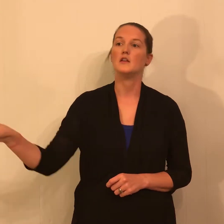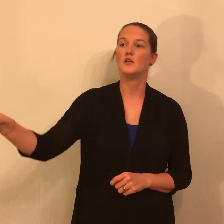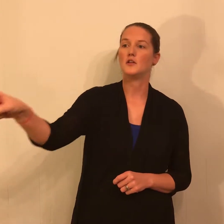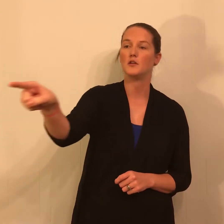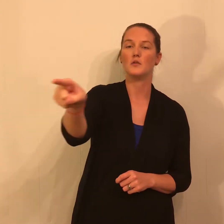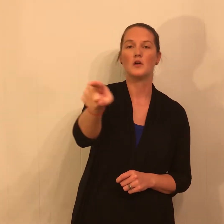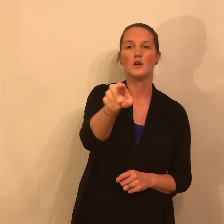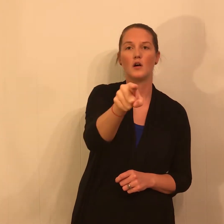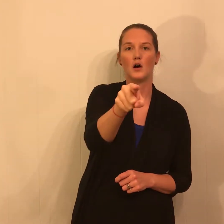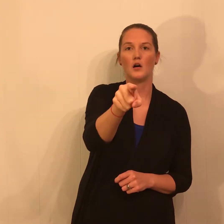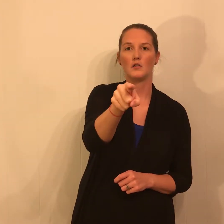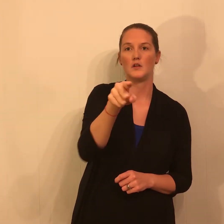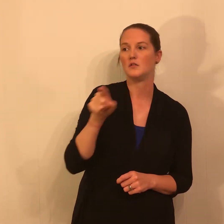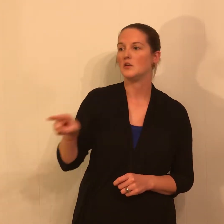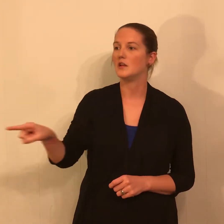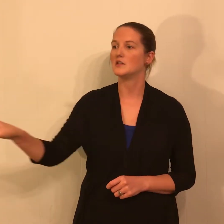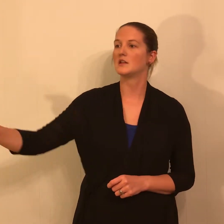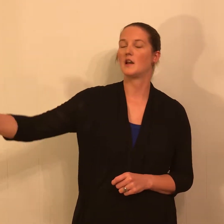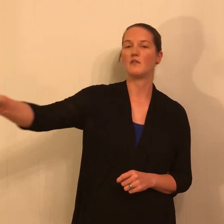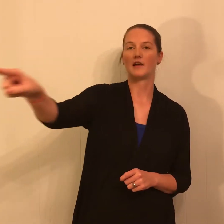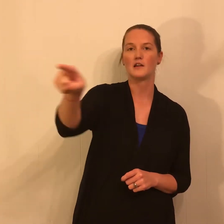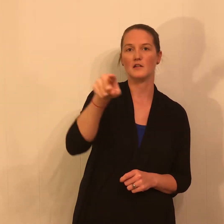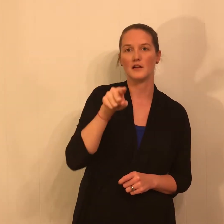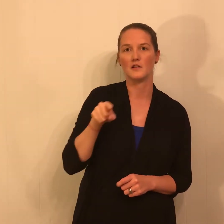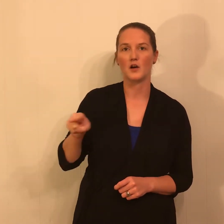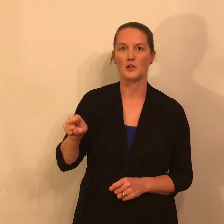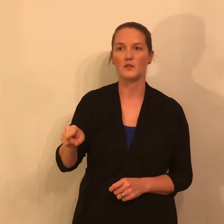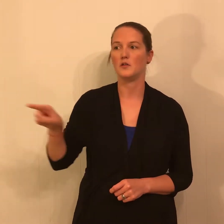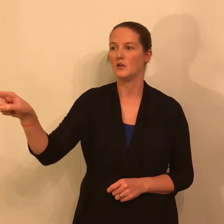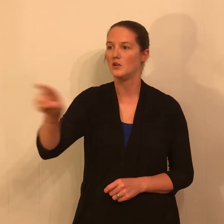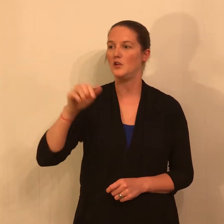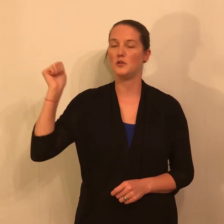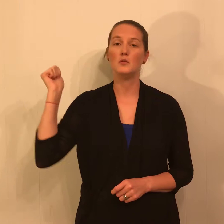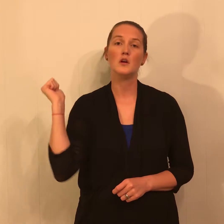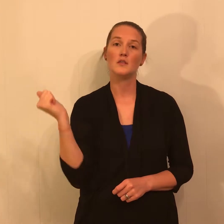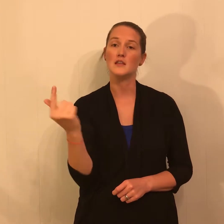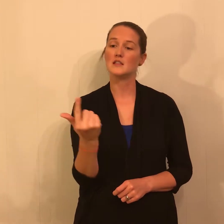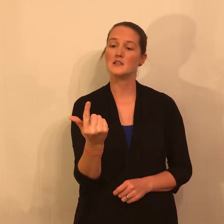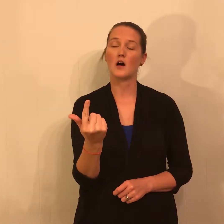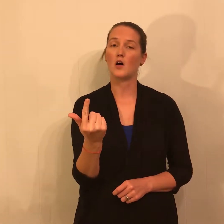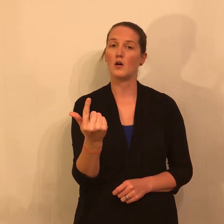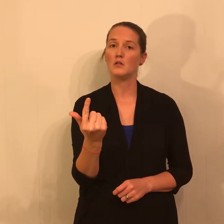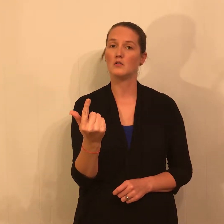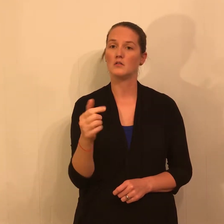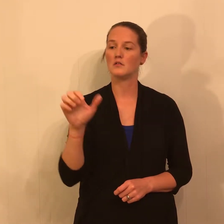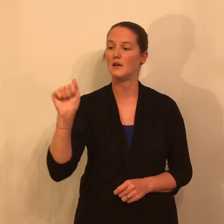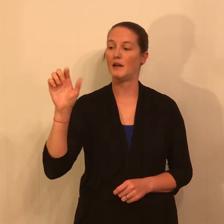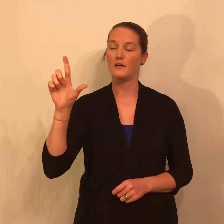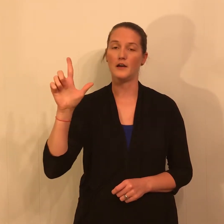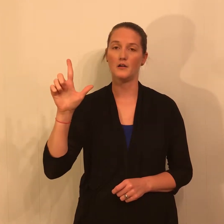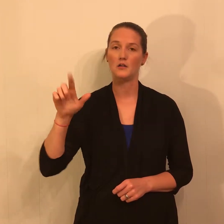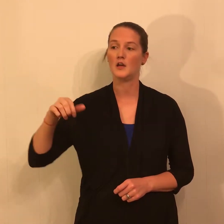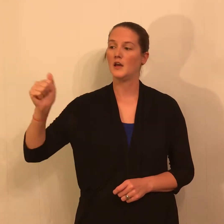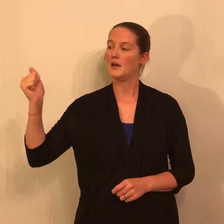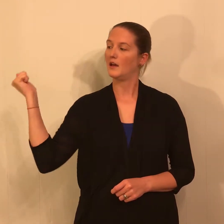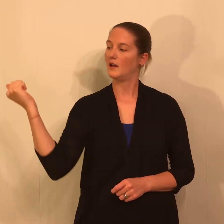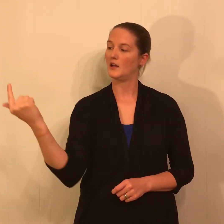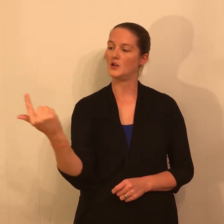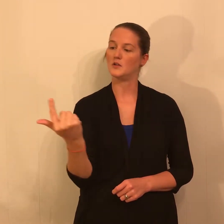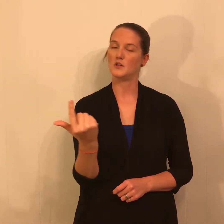can do all of you. And it's kind of like a collective all of you. You, this is all, A-L-L, and you're doing